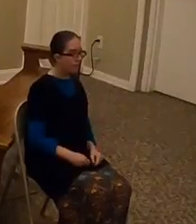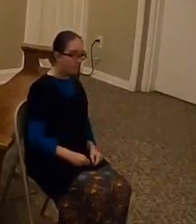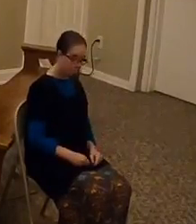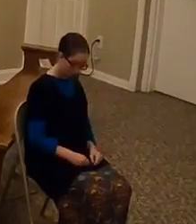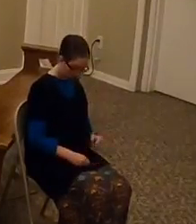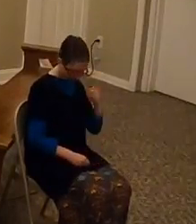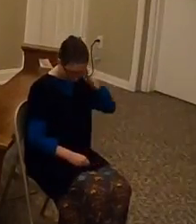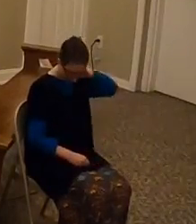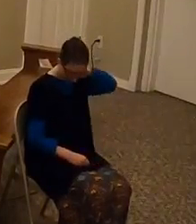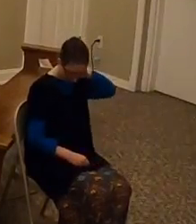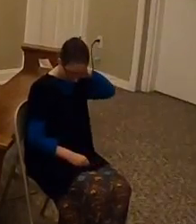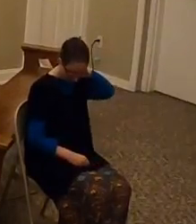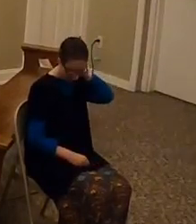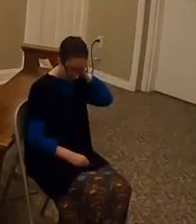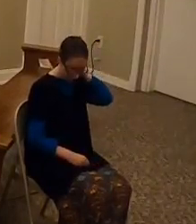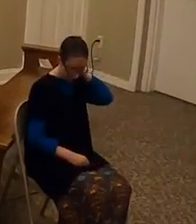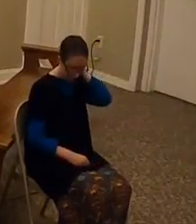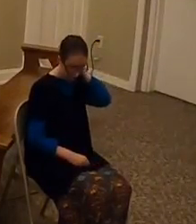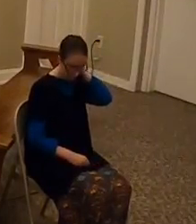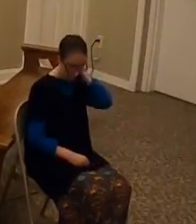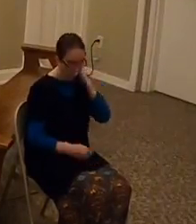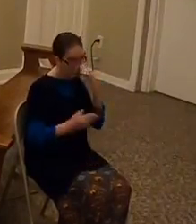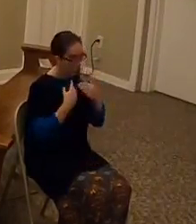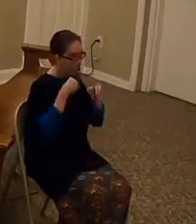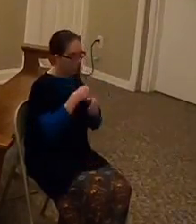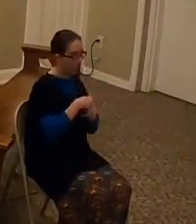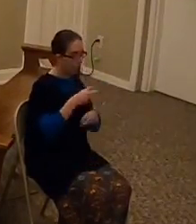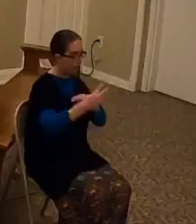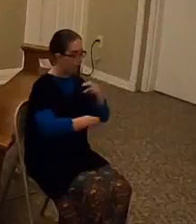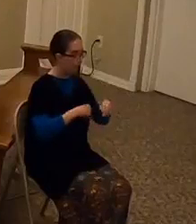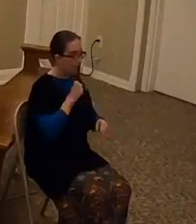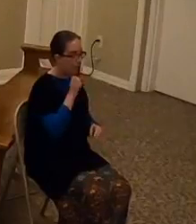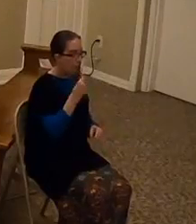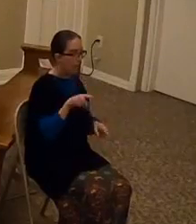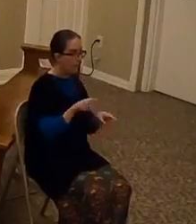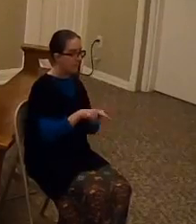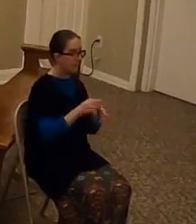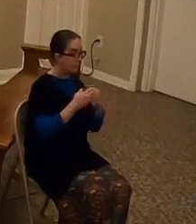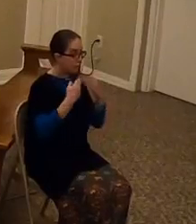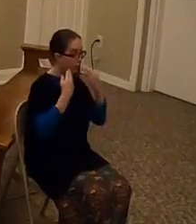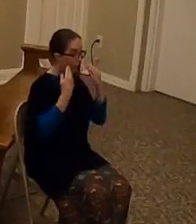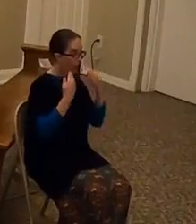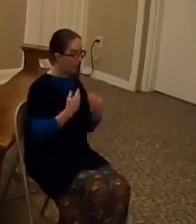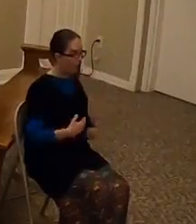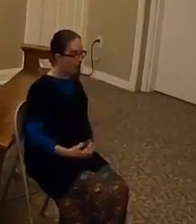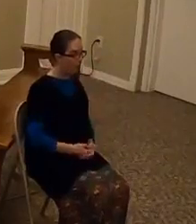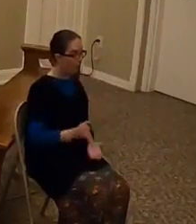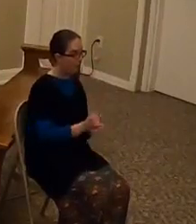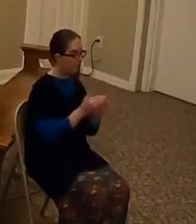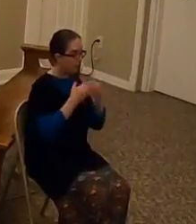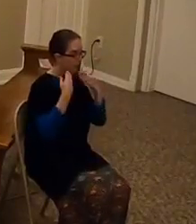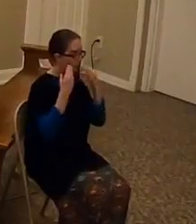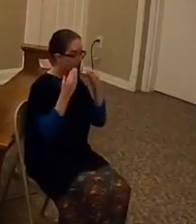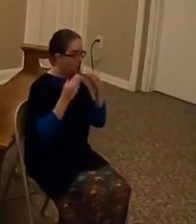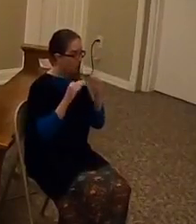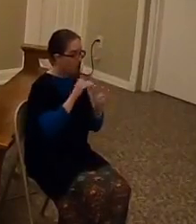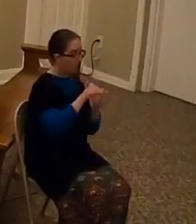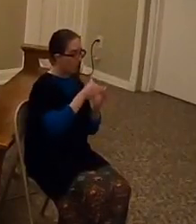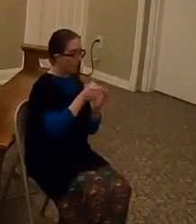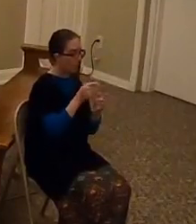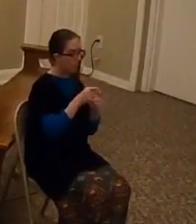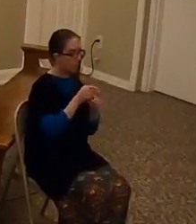joy they're missing out with God by getting joy in the world. That's not the same joy. Amen. That joy doesn't amount to